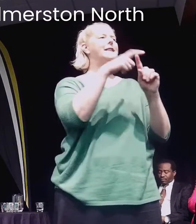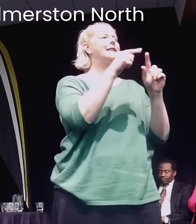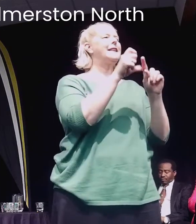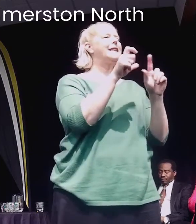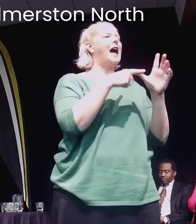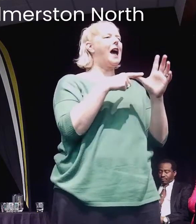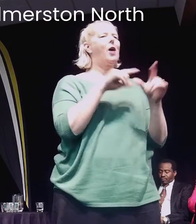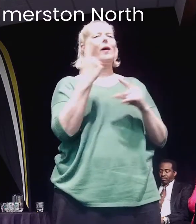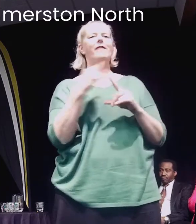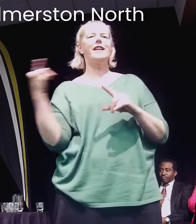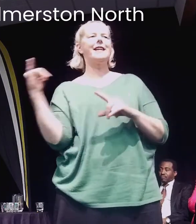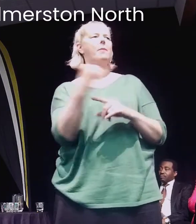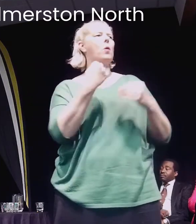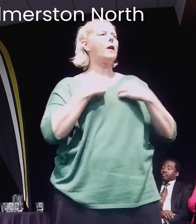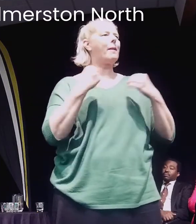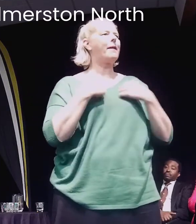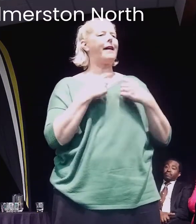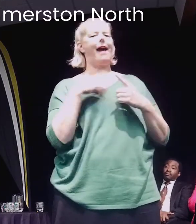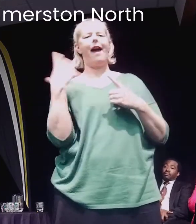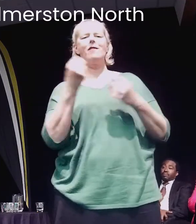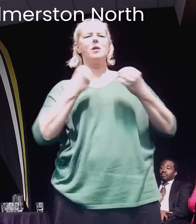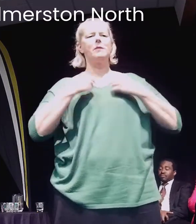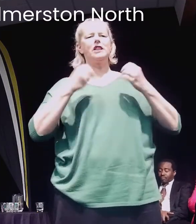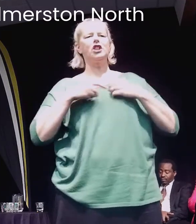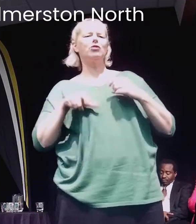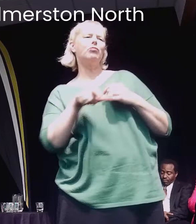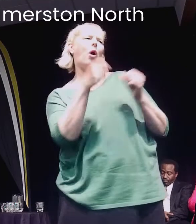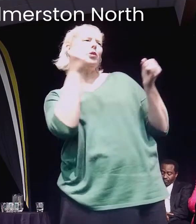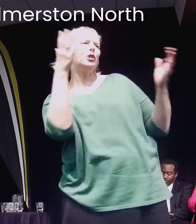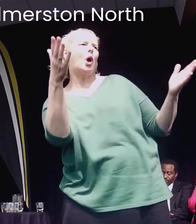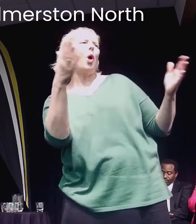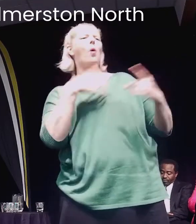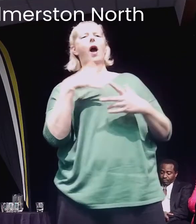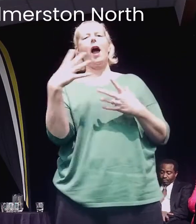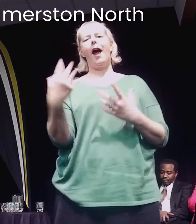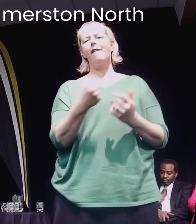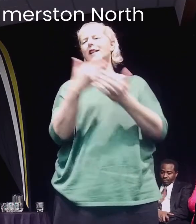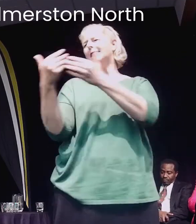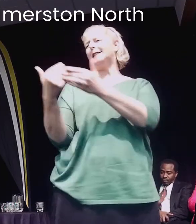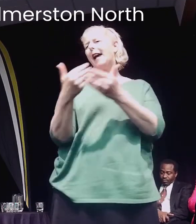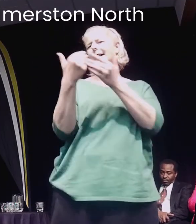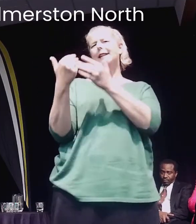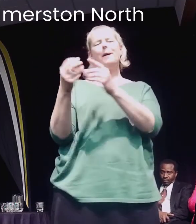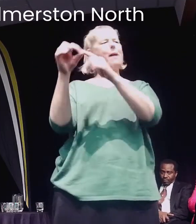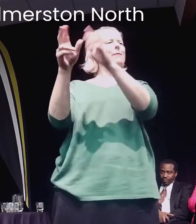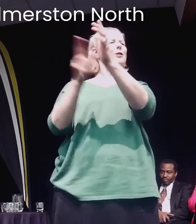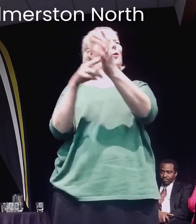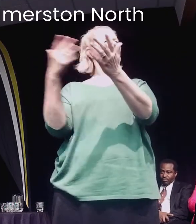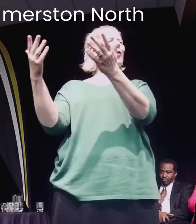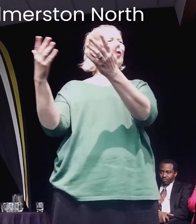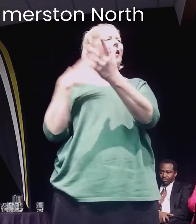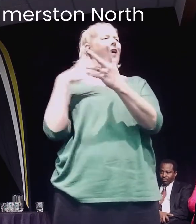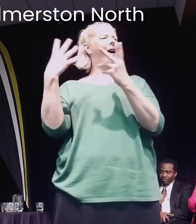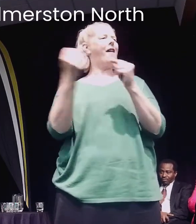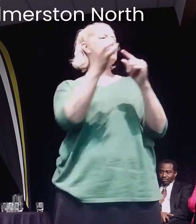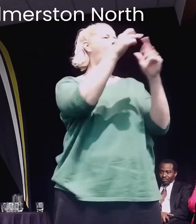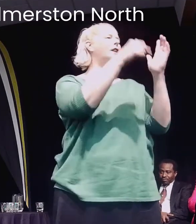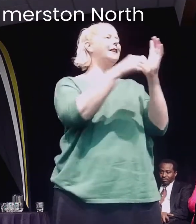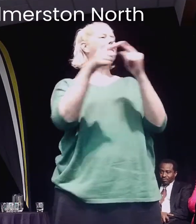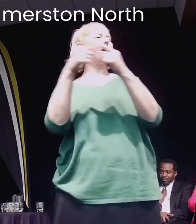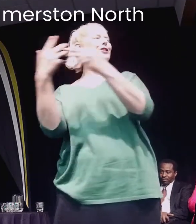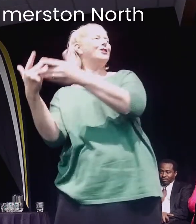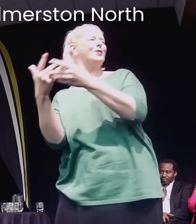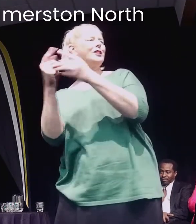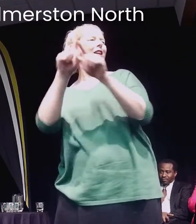brand. Business roadshows, study in Palmerston North with our tertiary sector and schools, plus the Move to Manawatū campaign